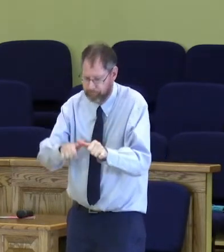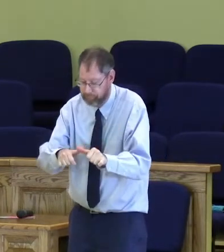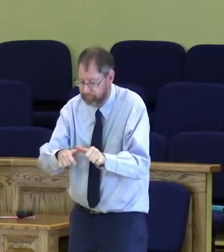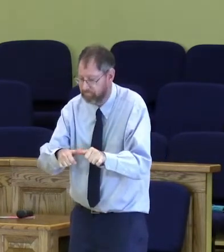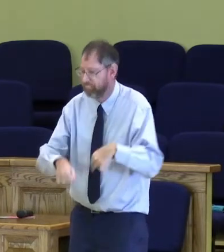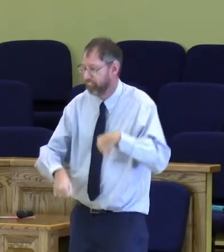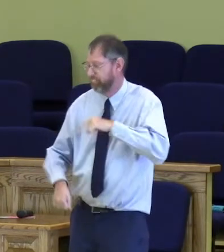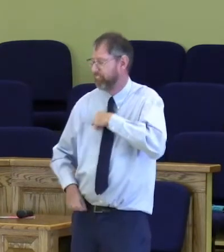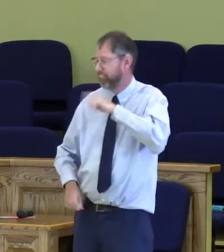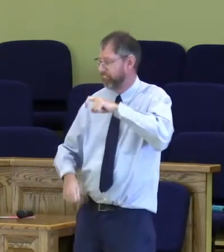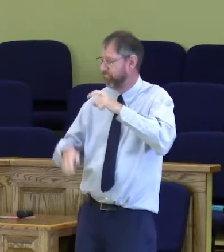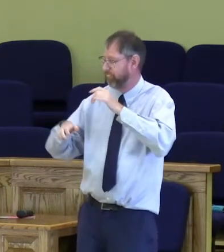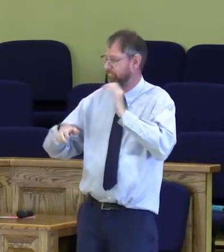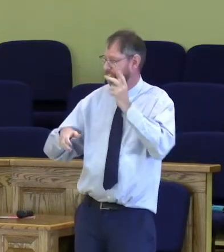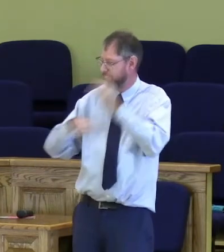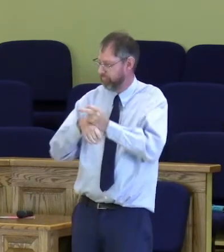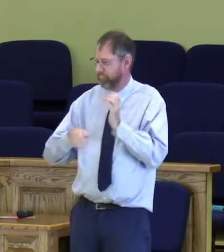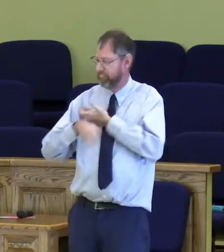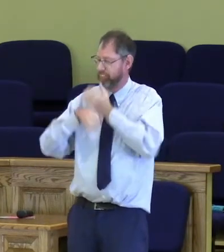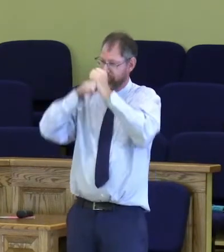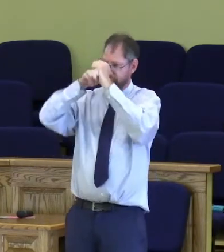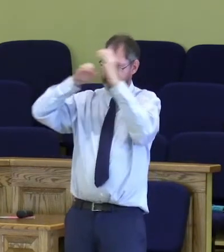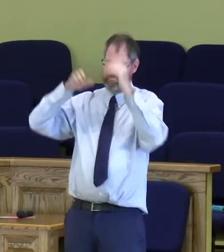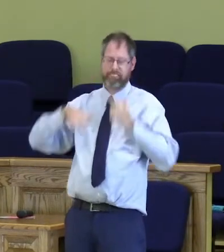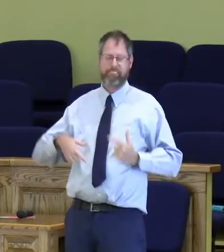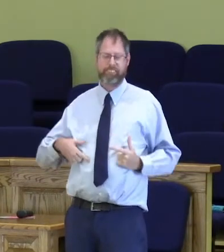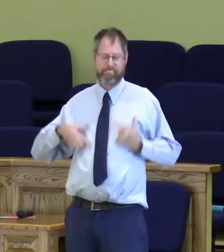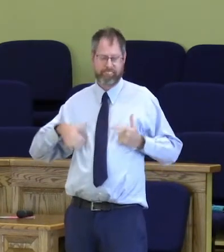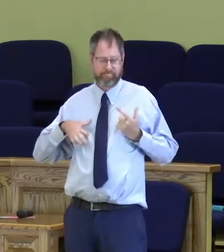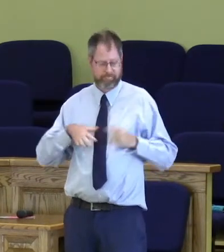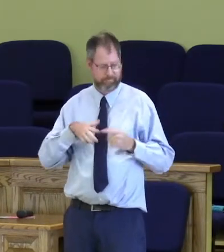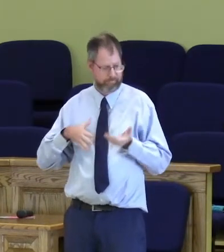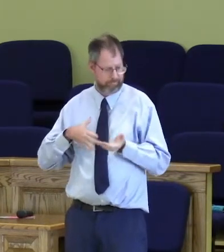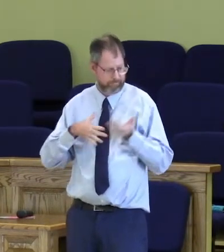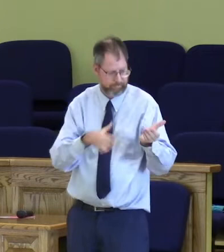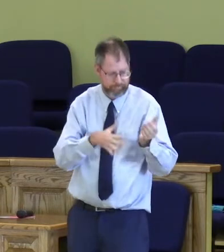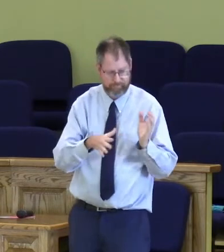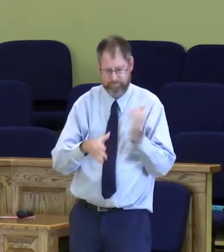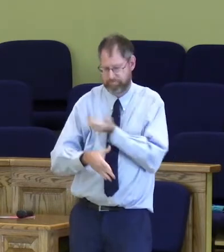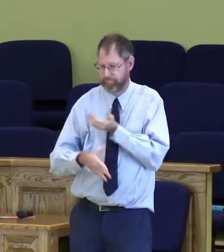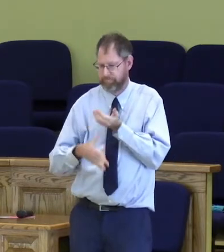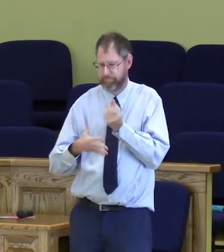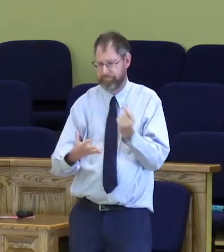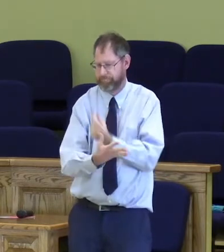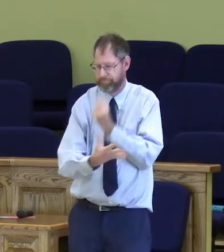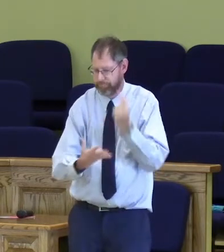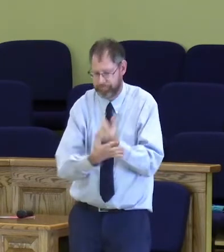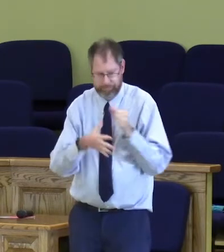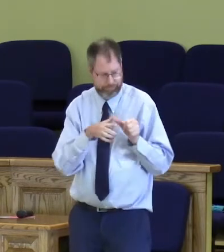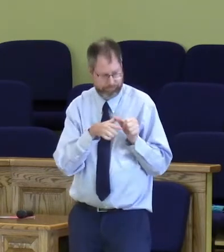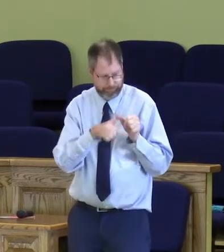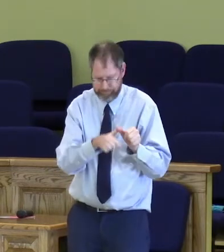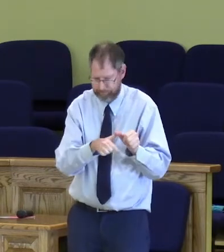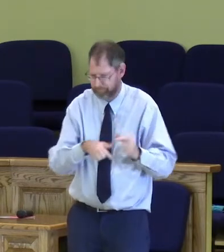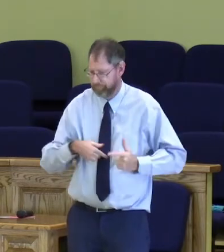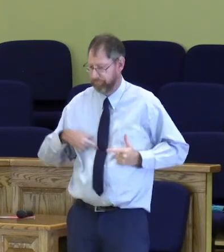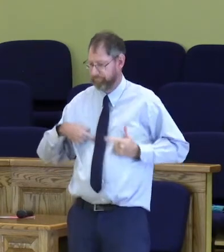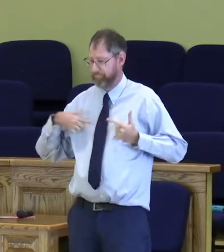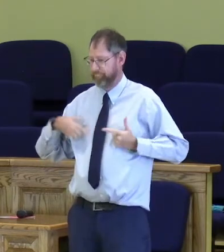And even to 2022, even though he's been gone in 1987, his life continues to still make an impact on people's lives.